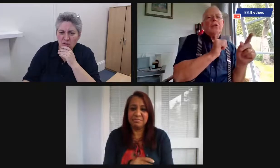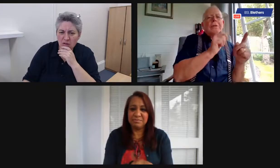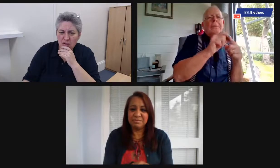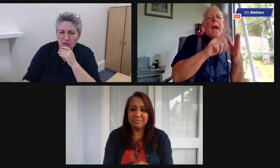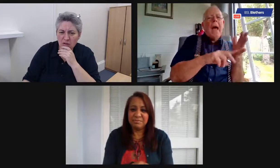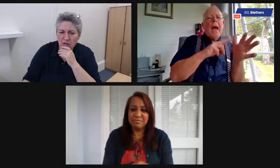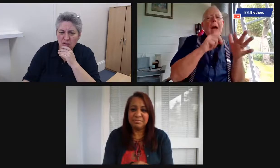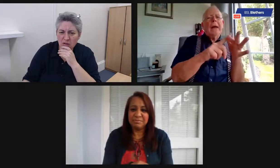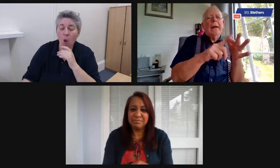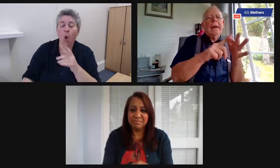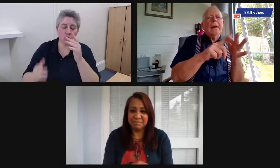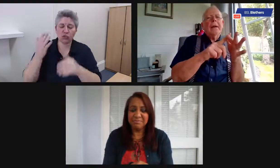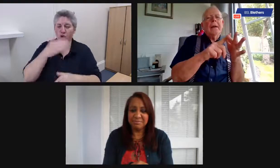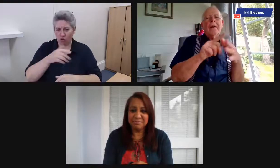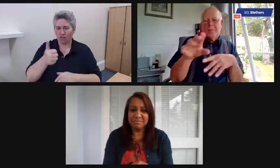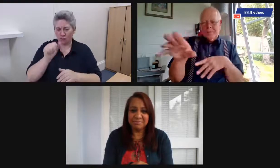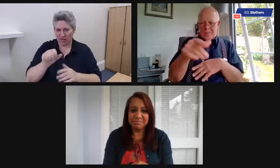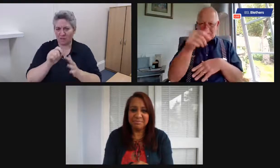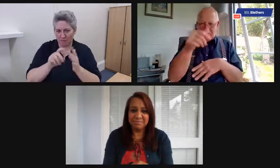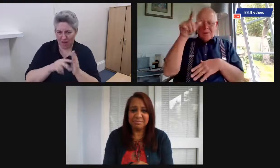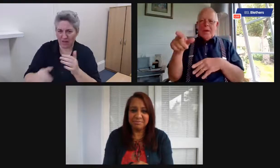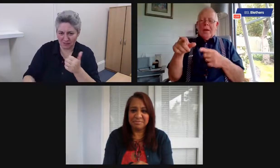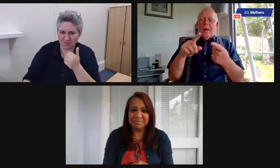Uh, Well, I was thinking about the Scottish